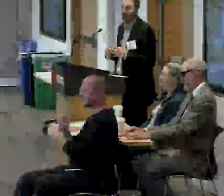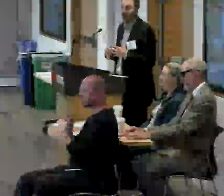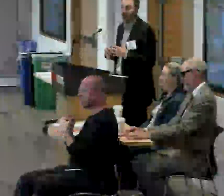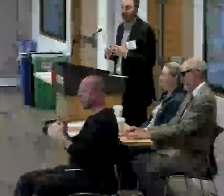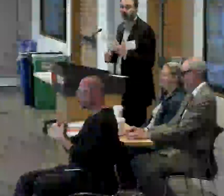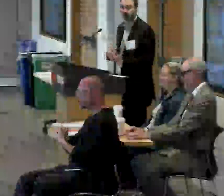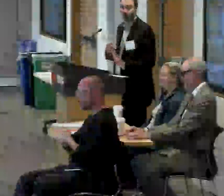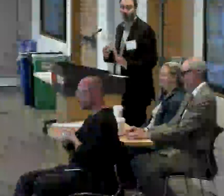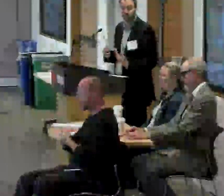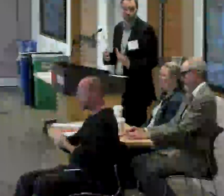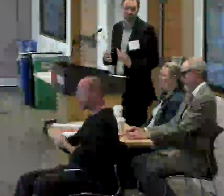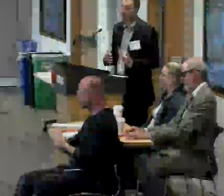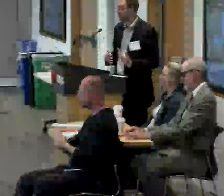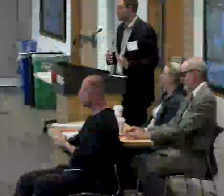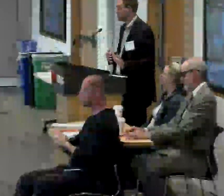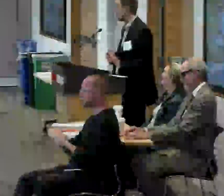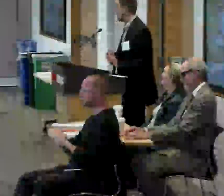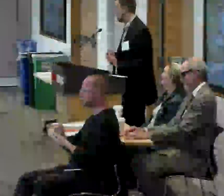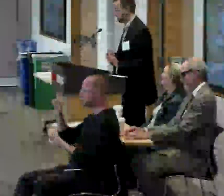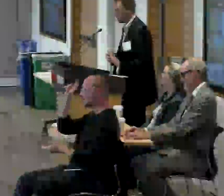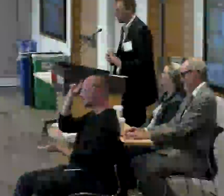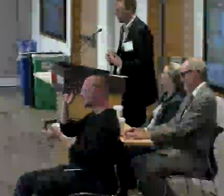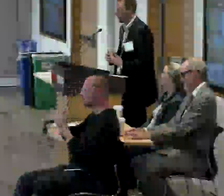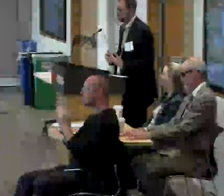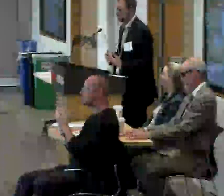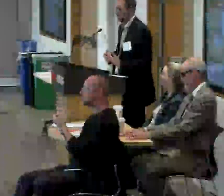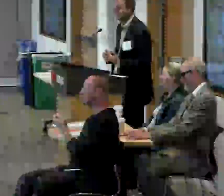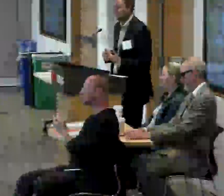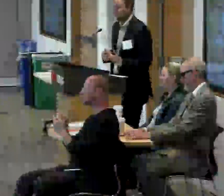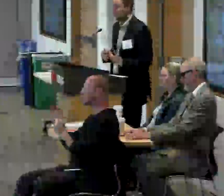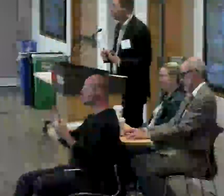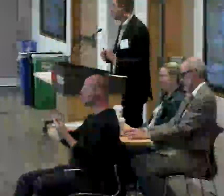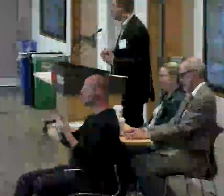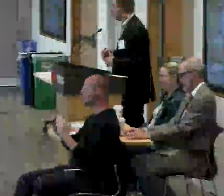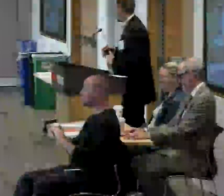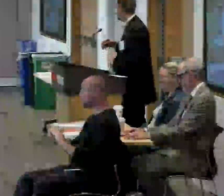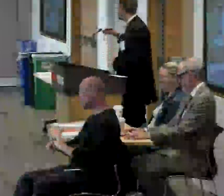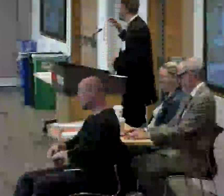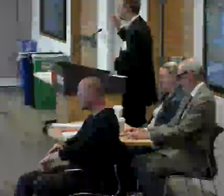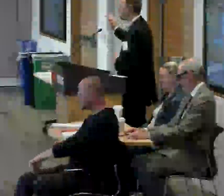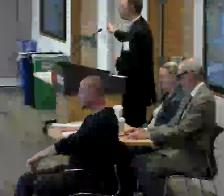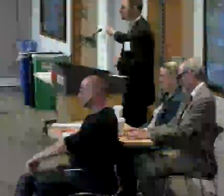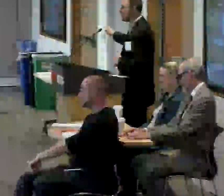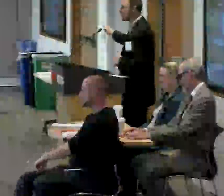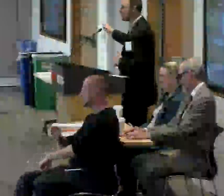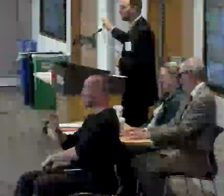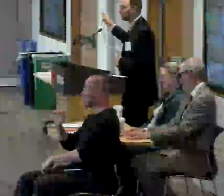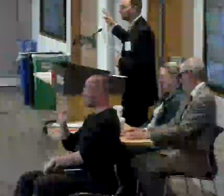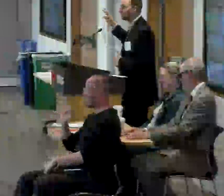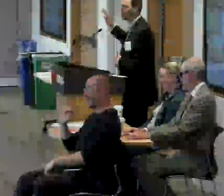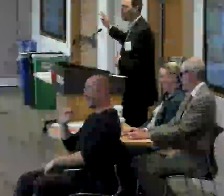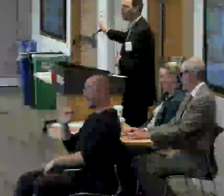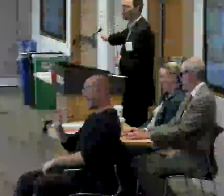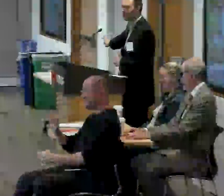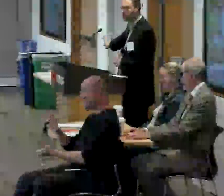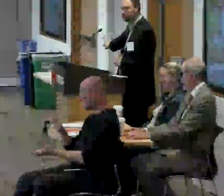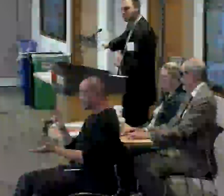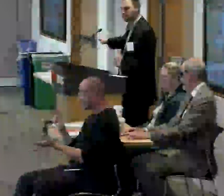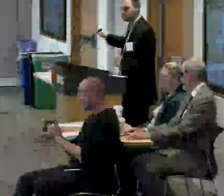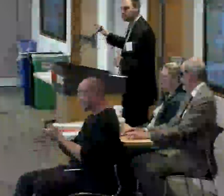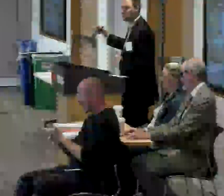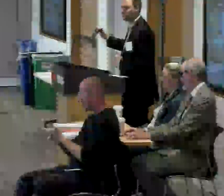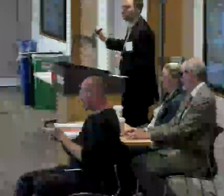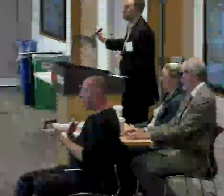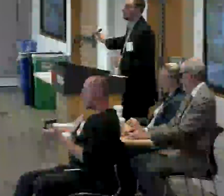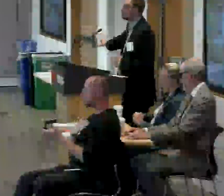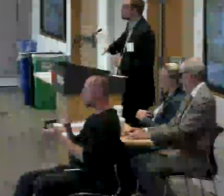partnerships to support the communities and constituents that you guys work with every day. And if you haven't, just make sure you sign in. If we're not registered,